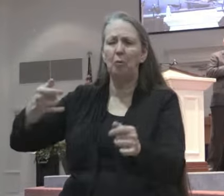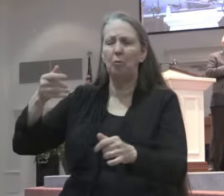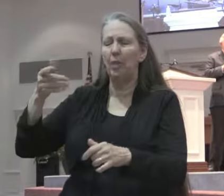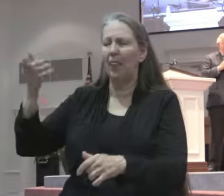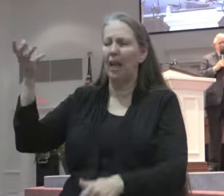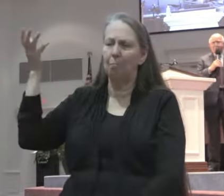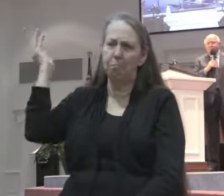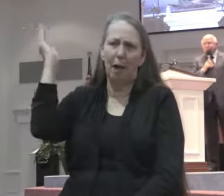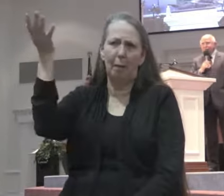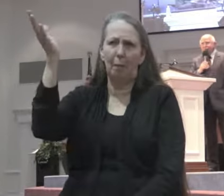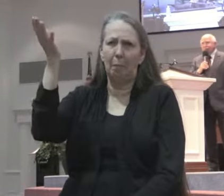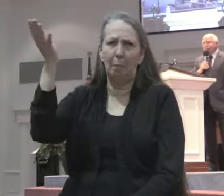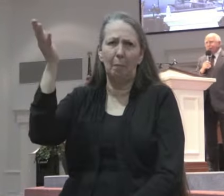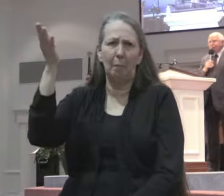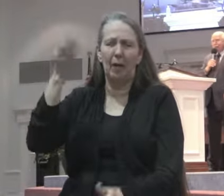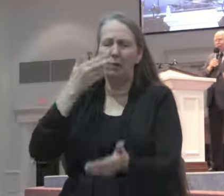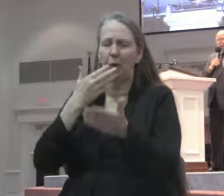is.